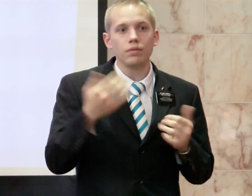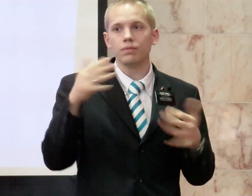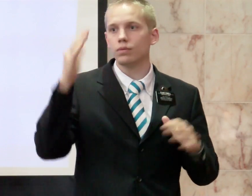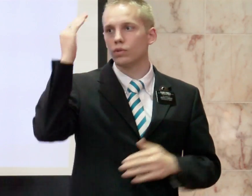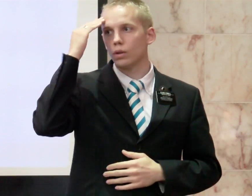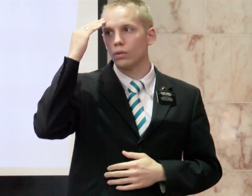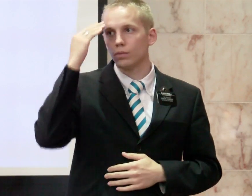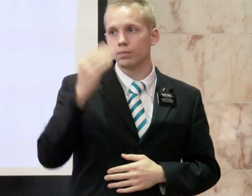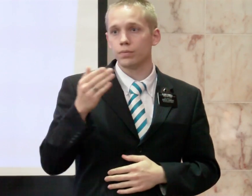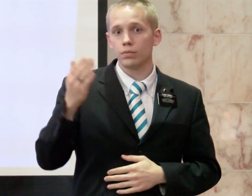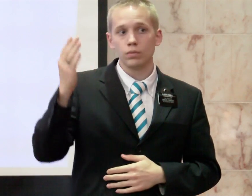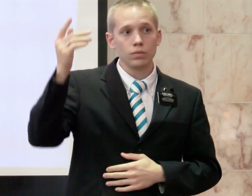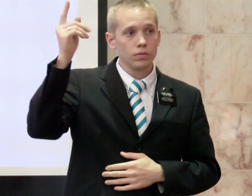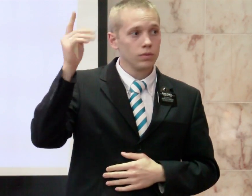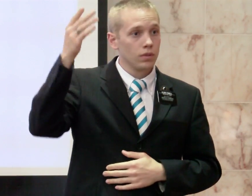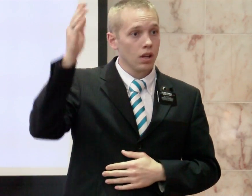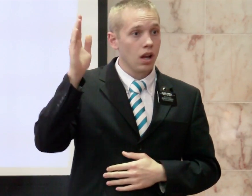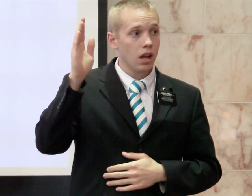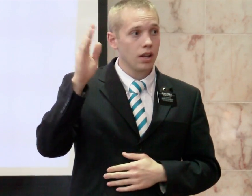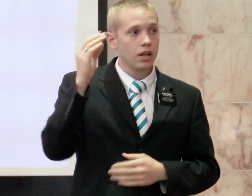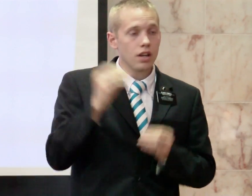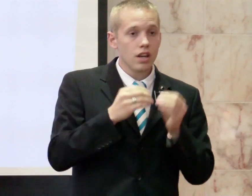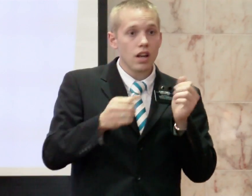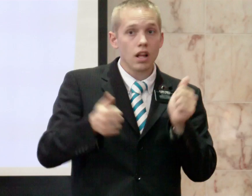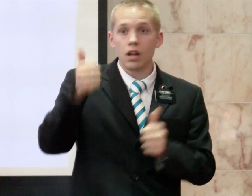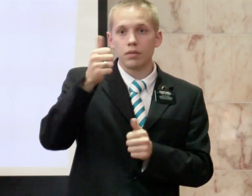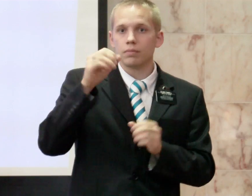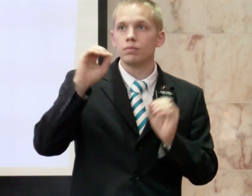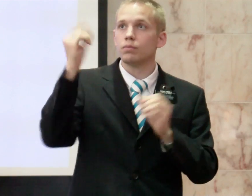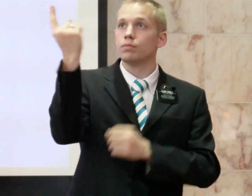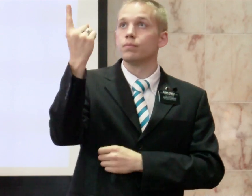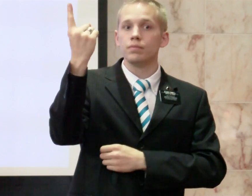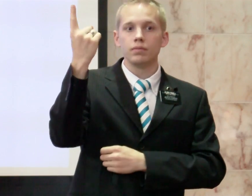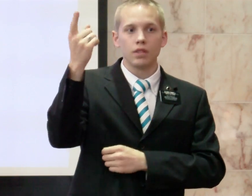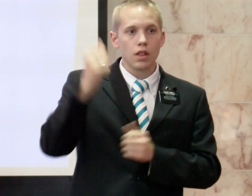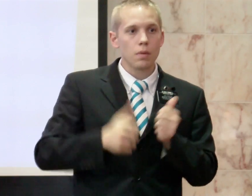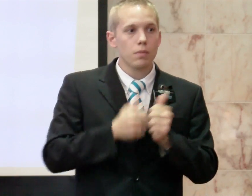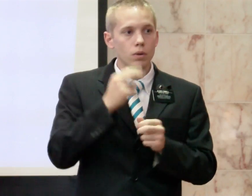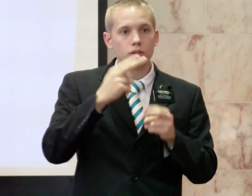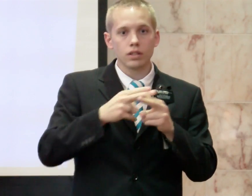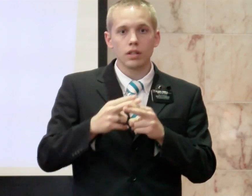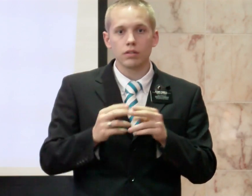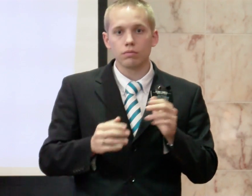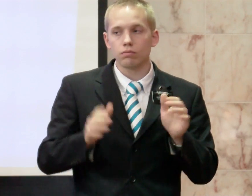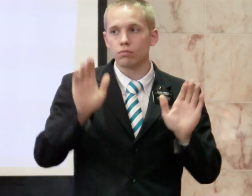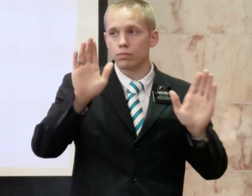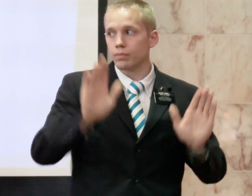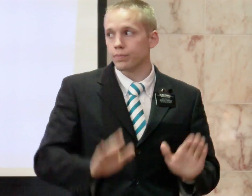God, there is no deity but him. His are the most excellent names.